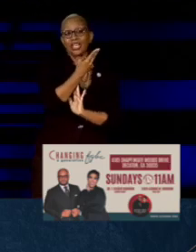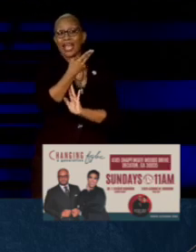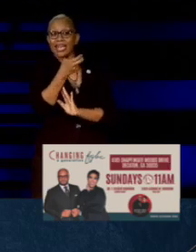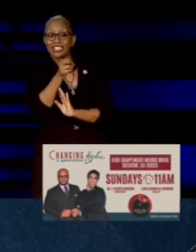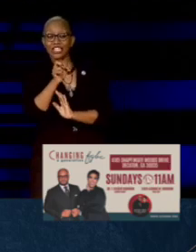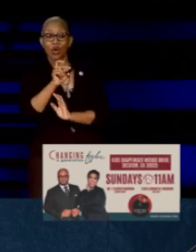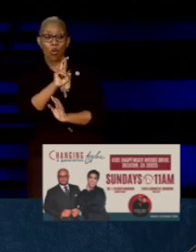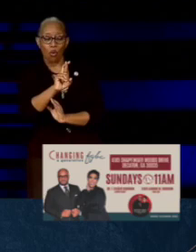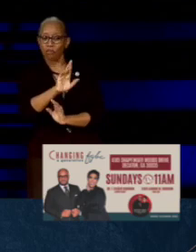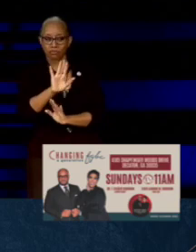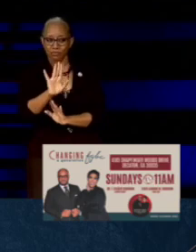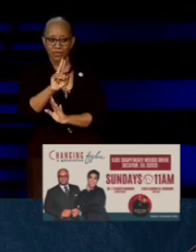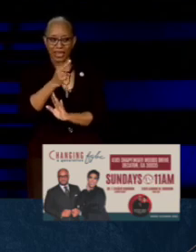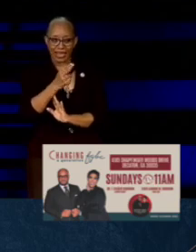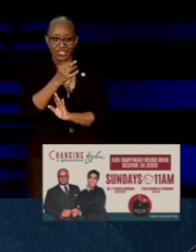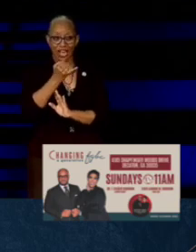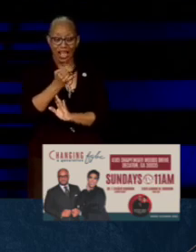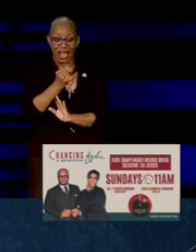H-I-G-H-E-R. I said